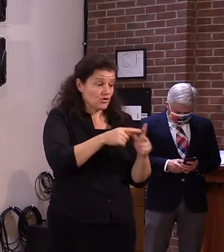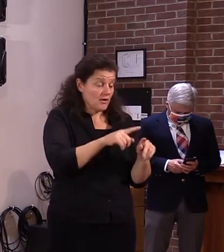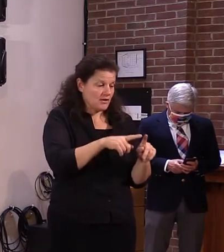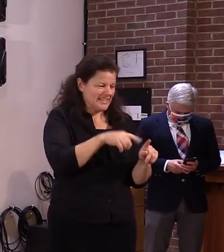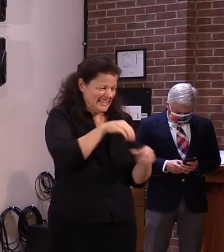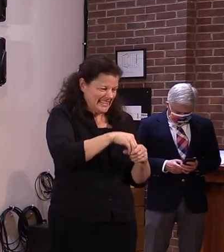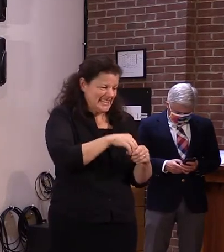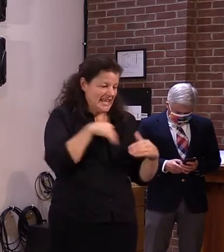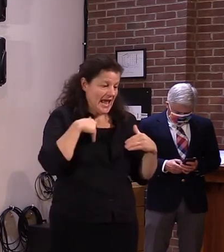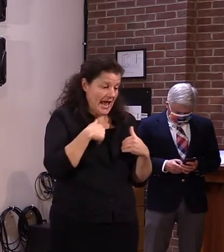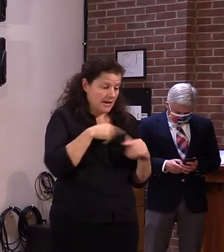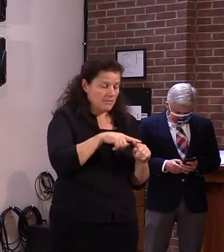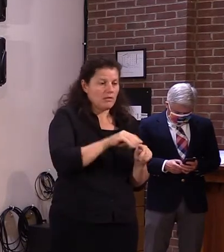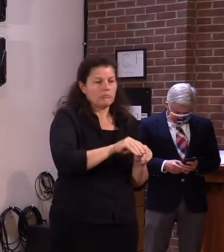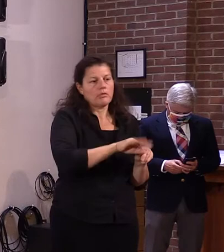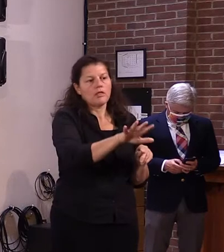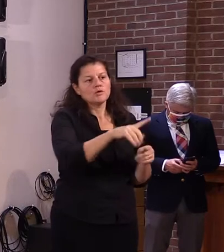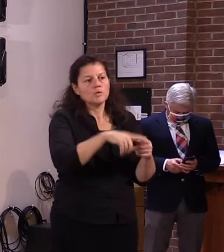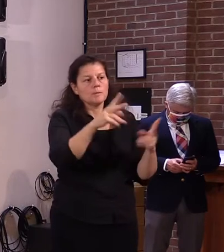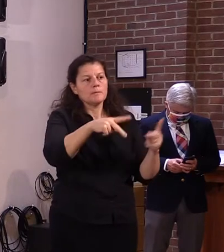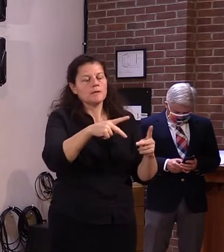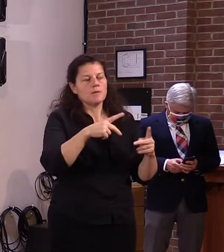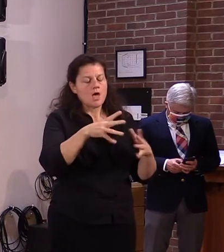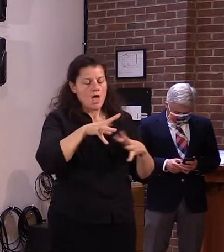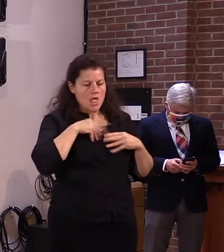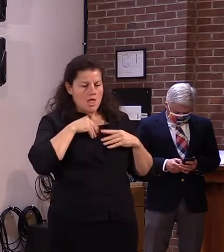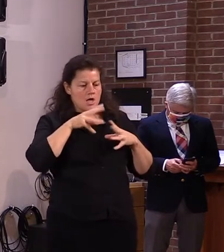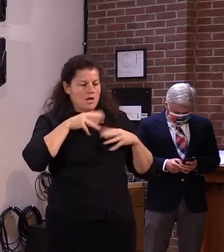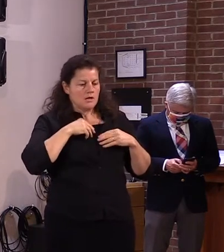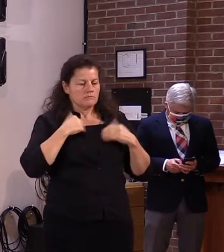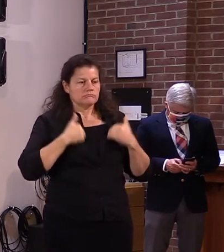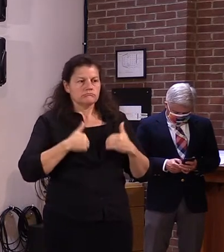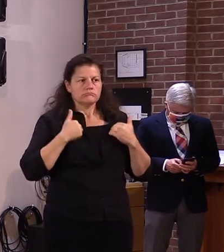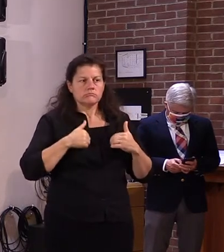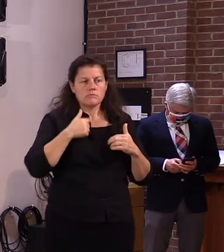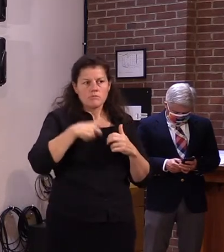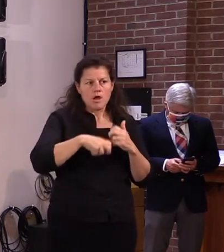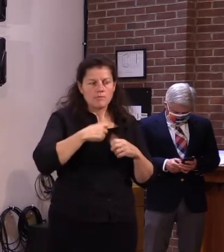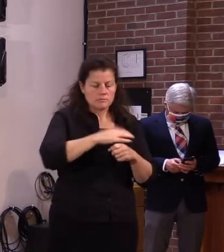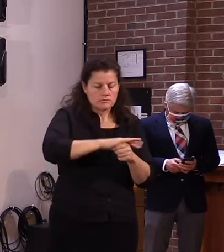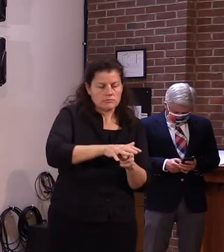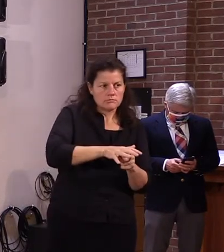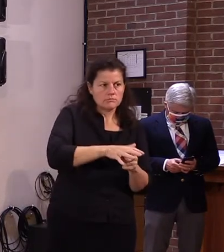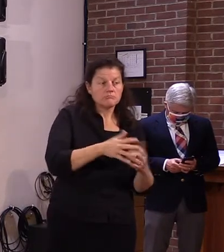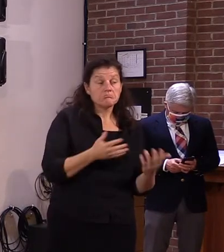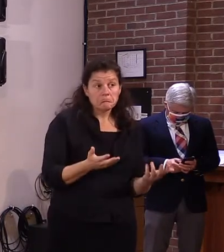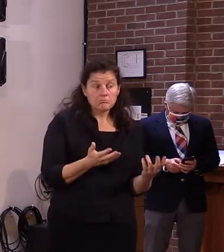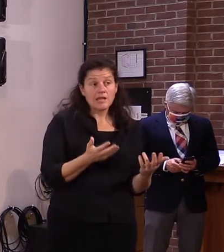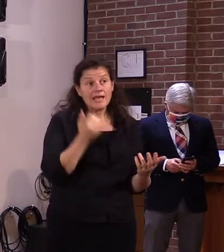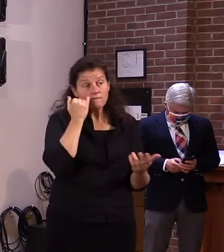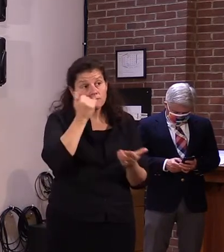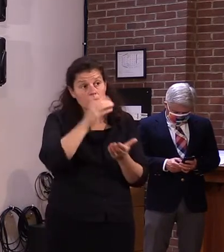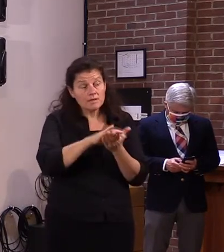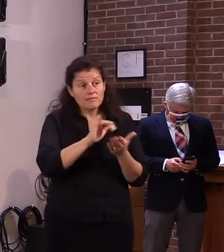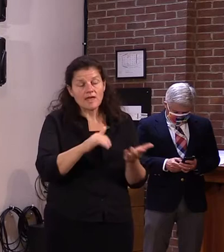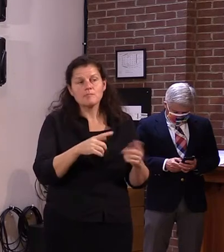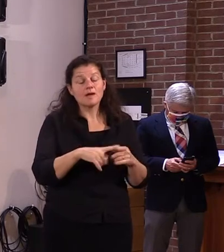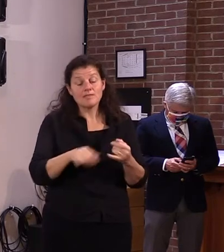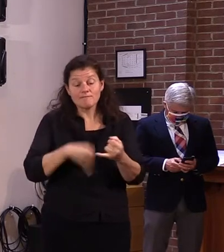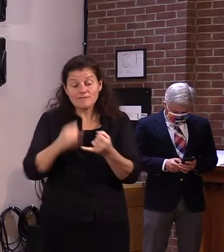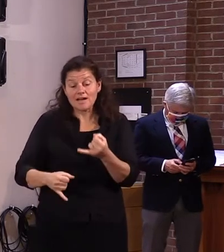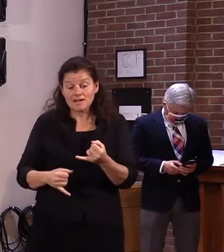respiratory virus to happen very quickly. So, you know, the total final word isn't in,